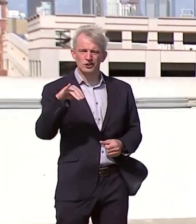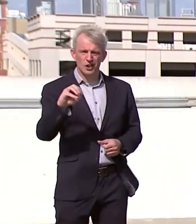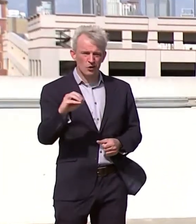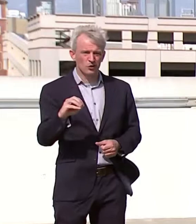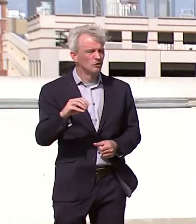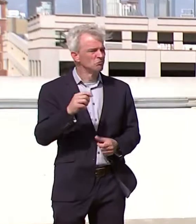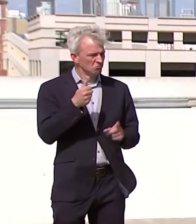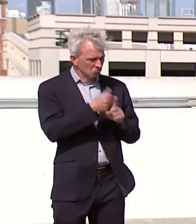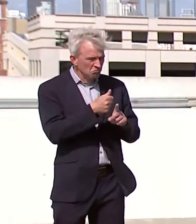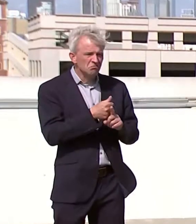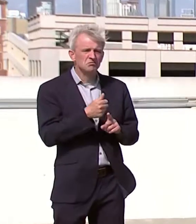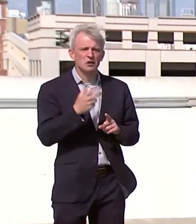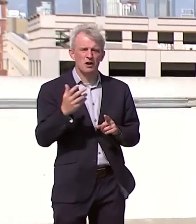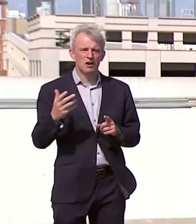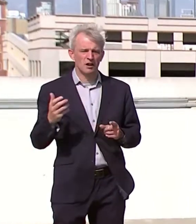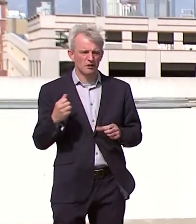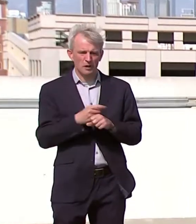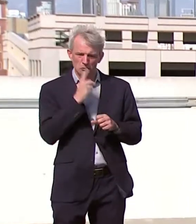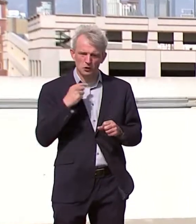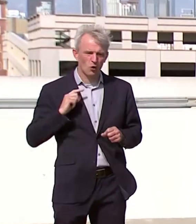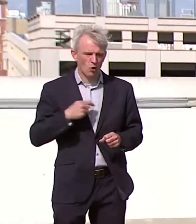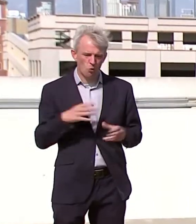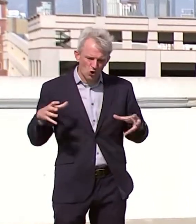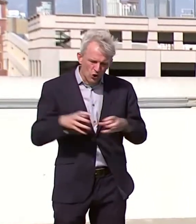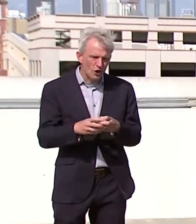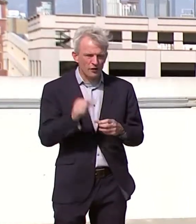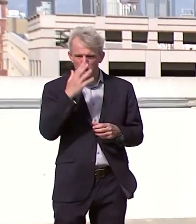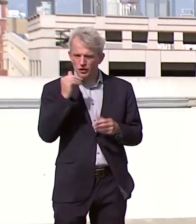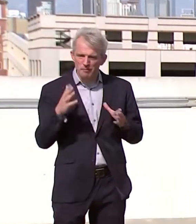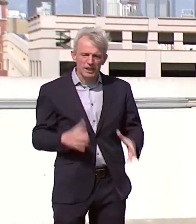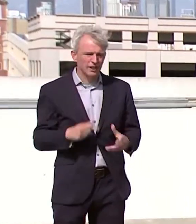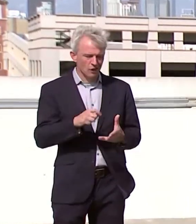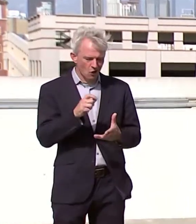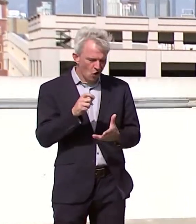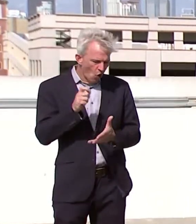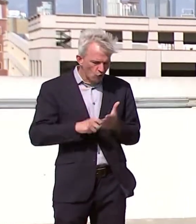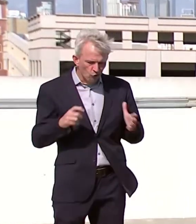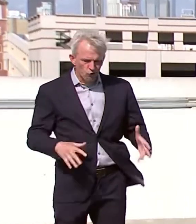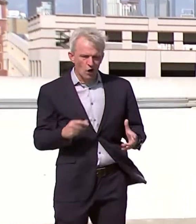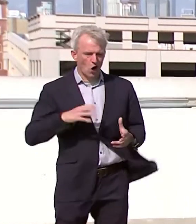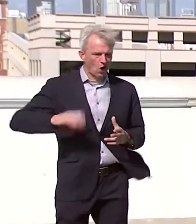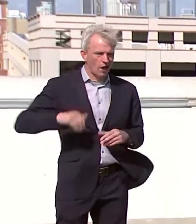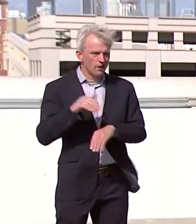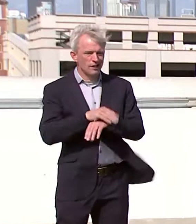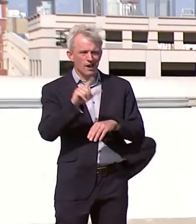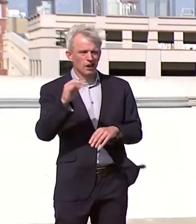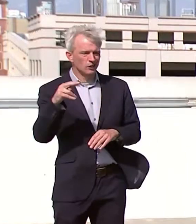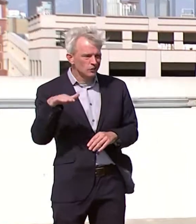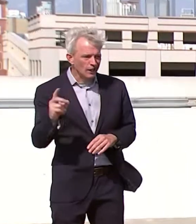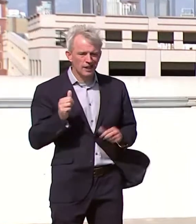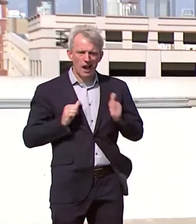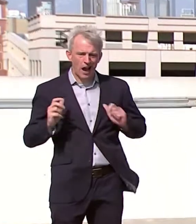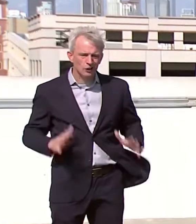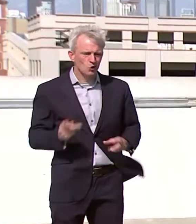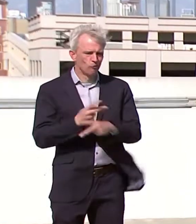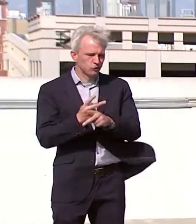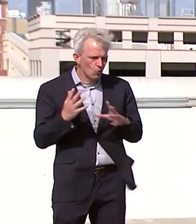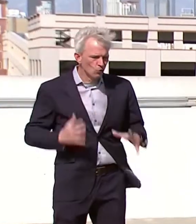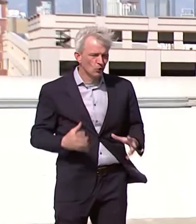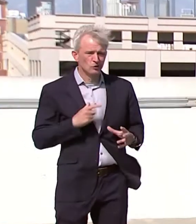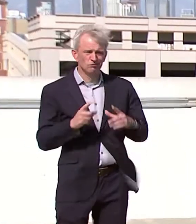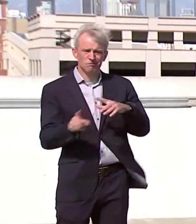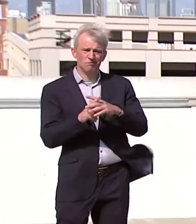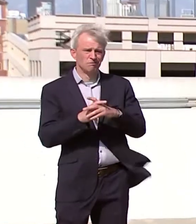us together as a comedian, a talk show host, a writer, a producer, an actor, a late night legend, and he's shown up in screens across homes in